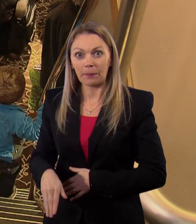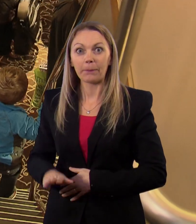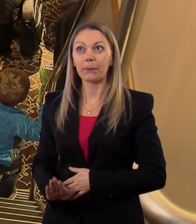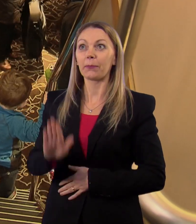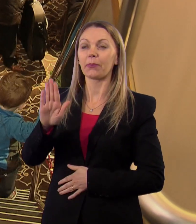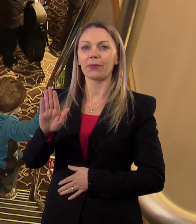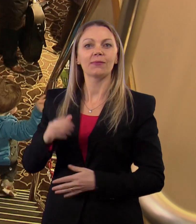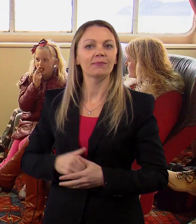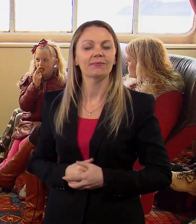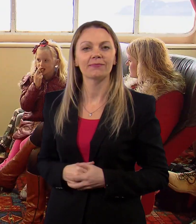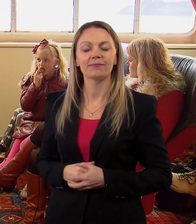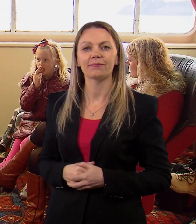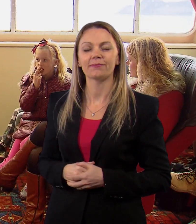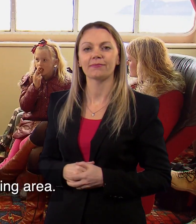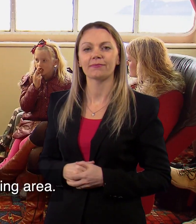steep.